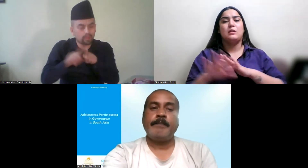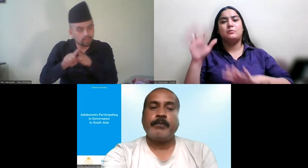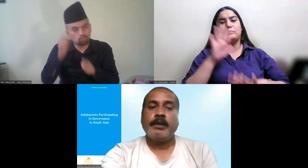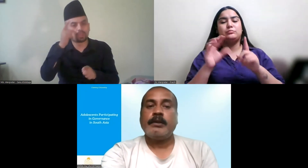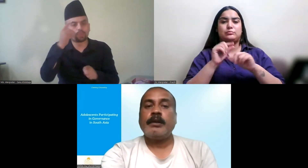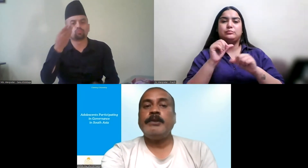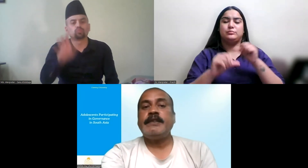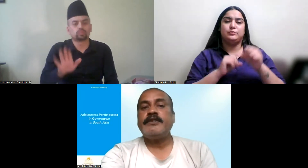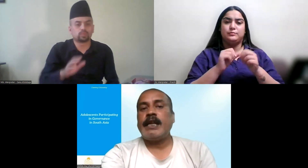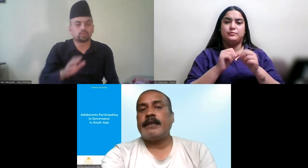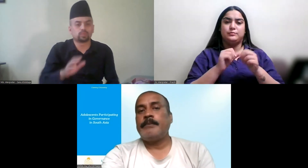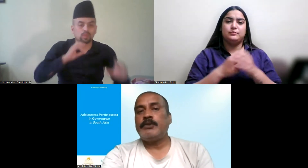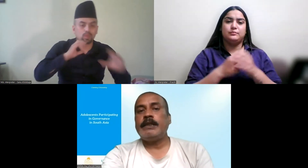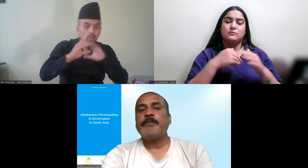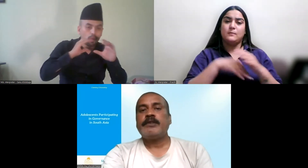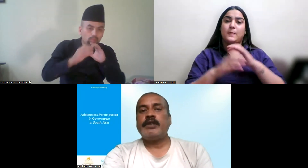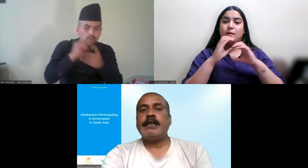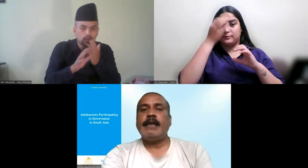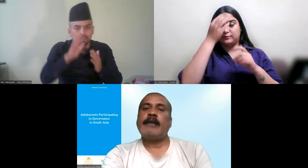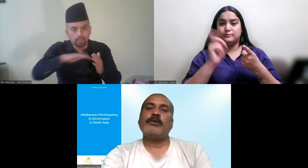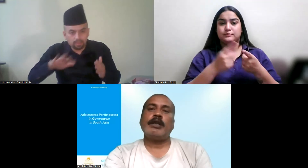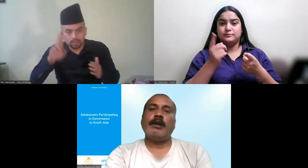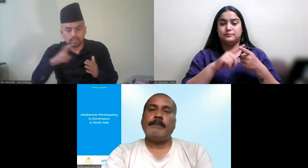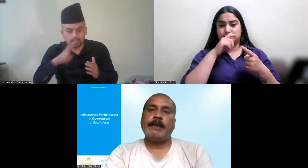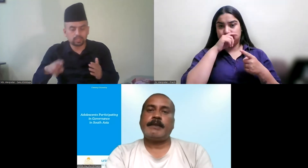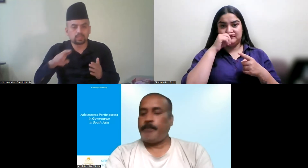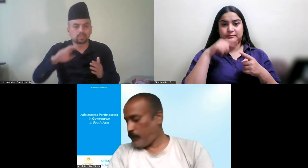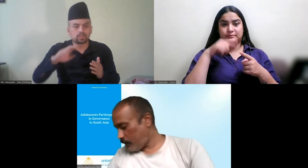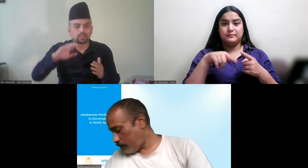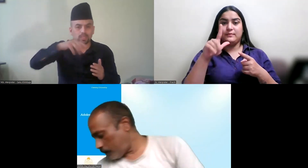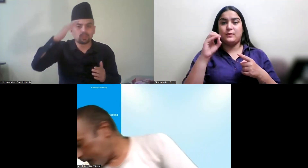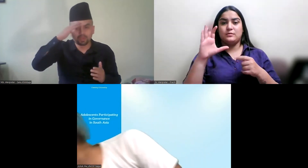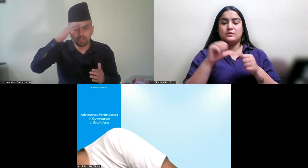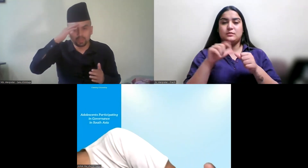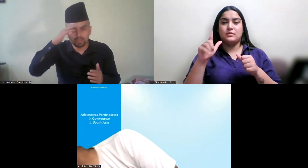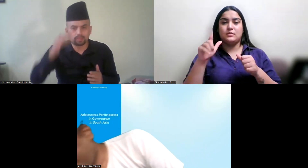processes. Communication channel between children and local government.